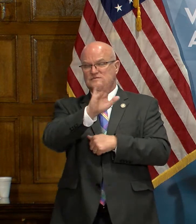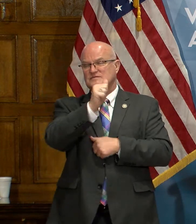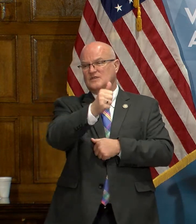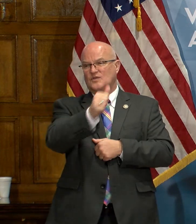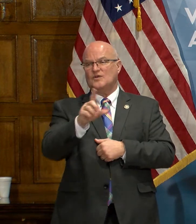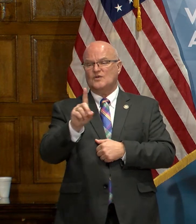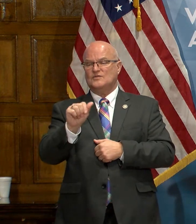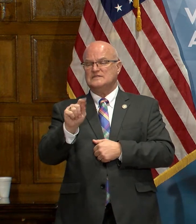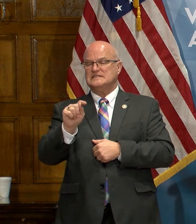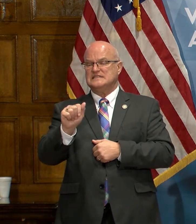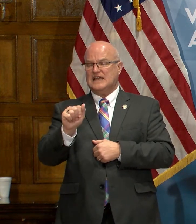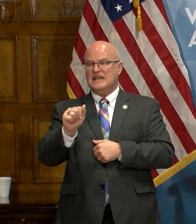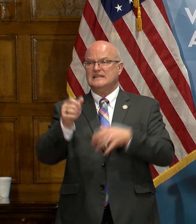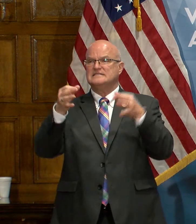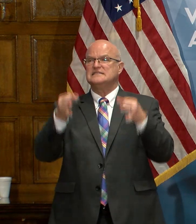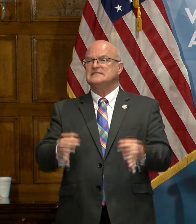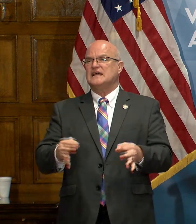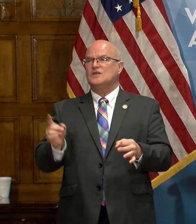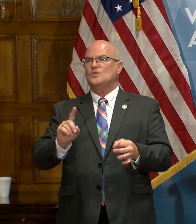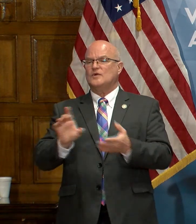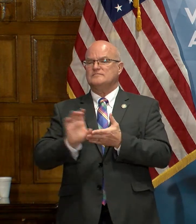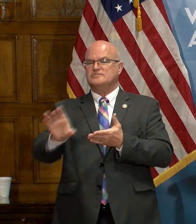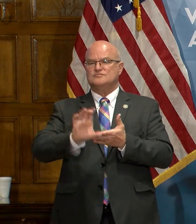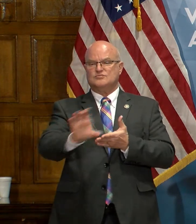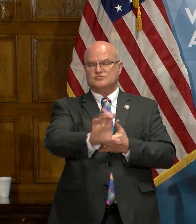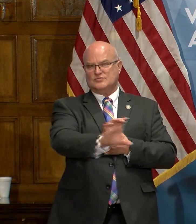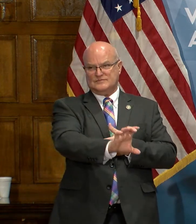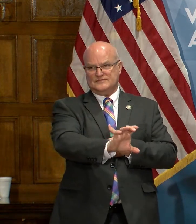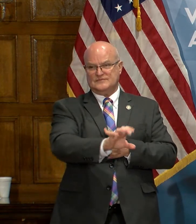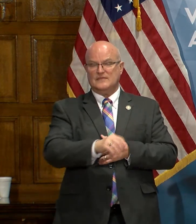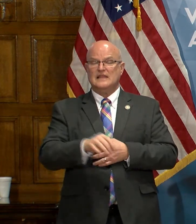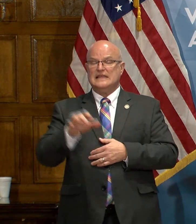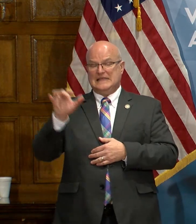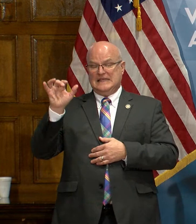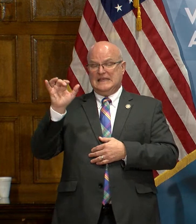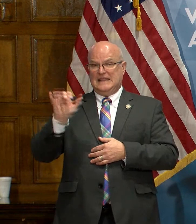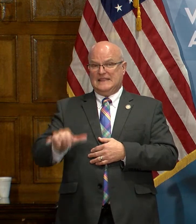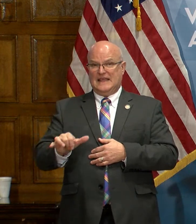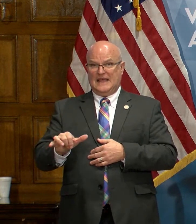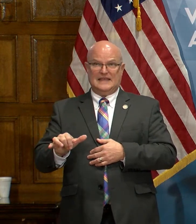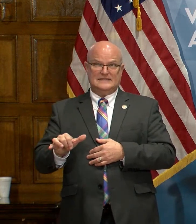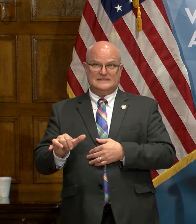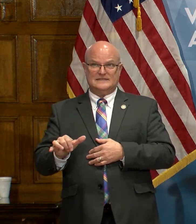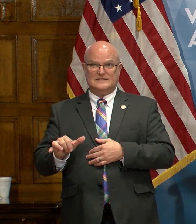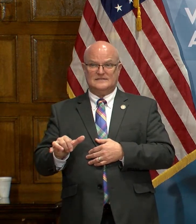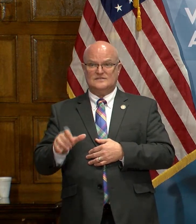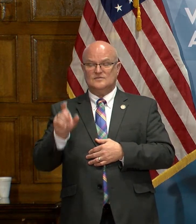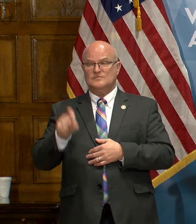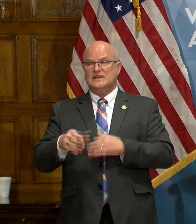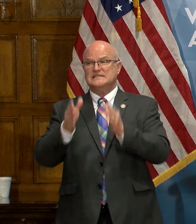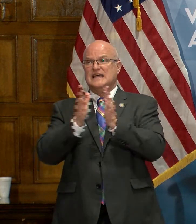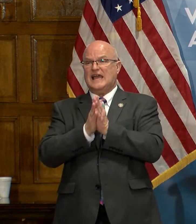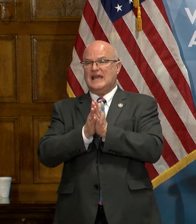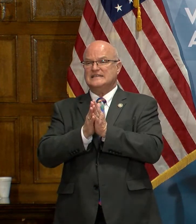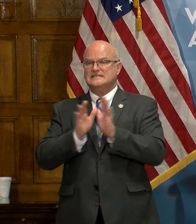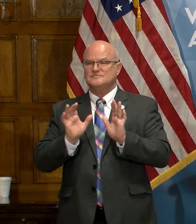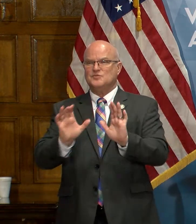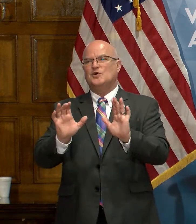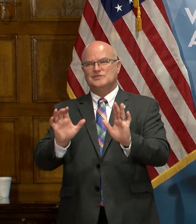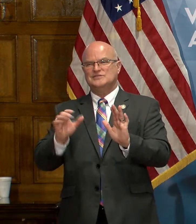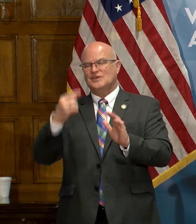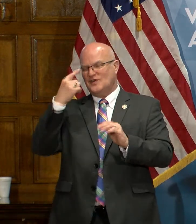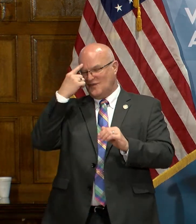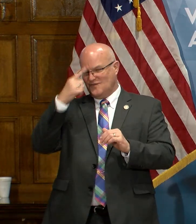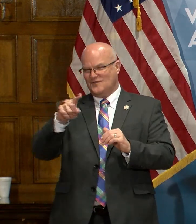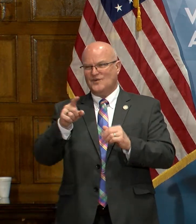data determination as to where they should go. That's beyond that. You've got to ask and push